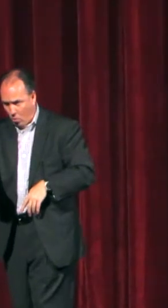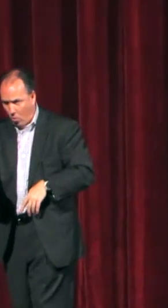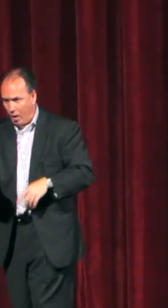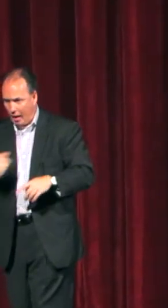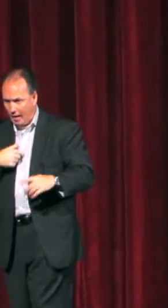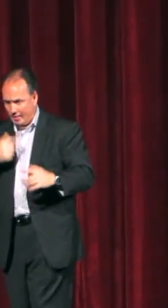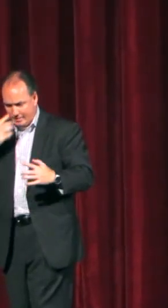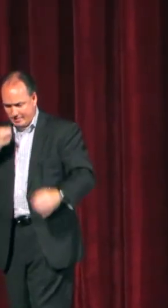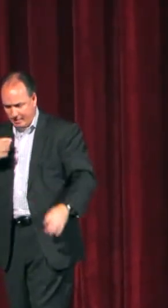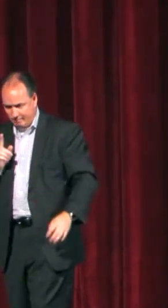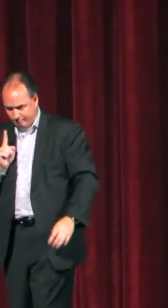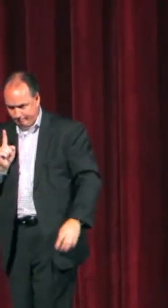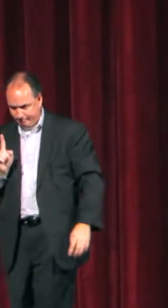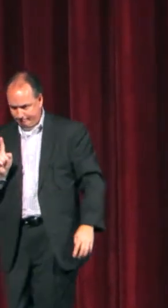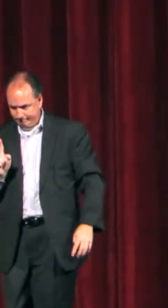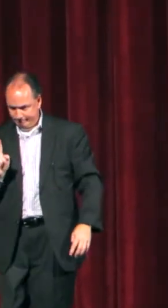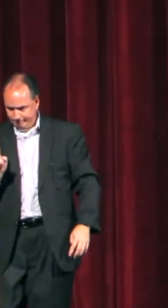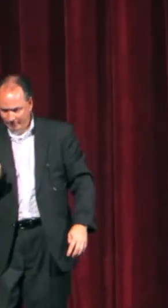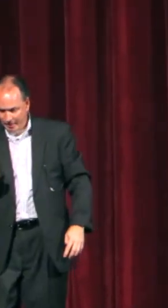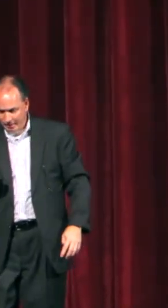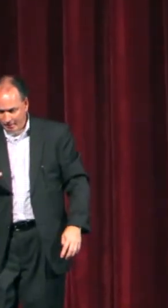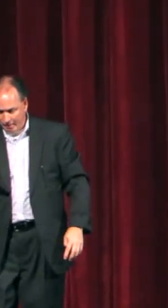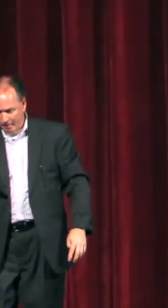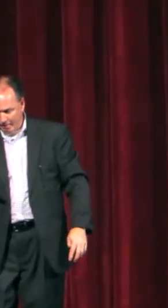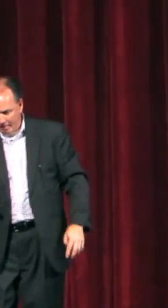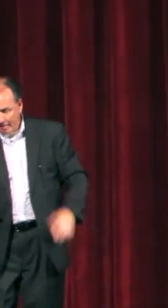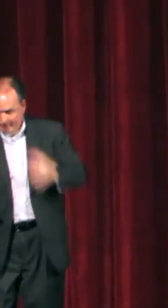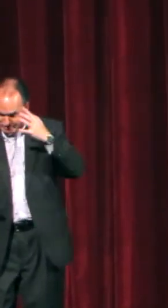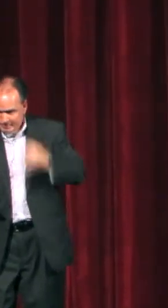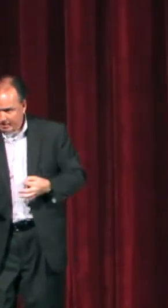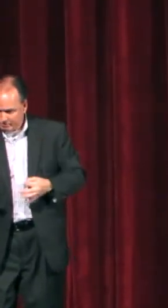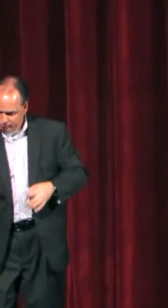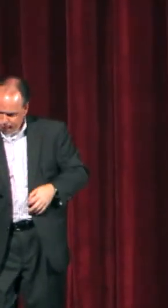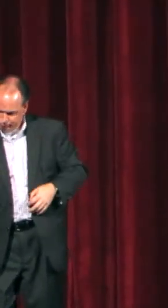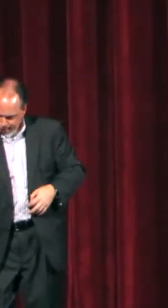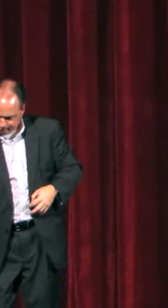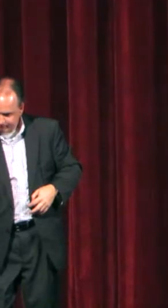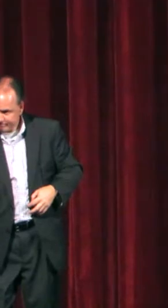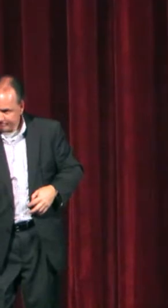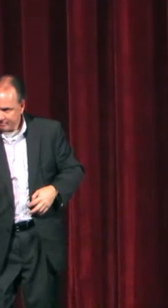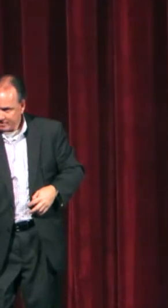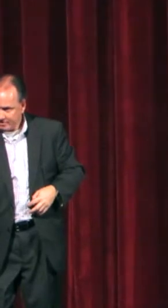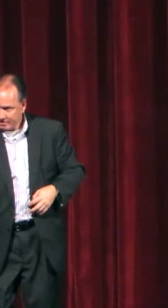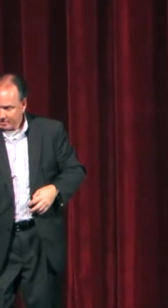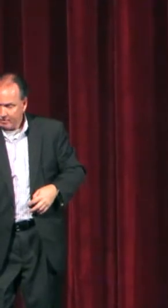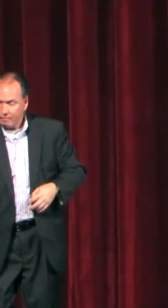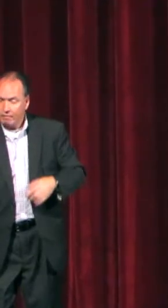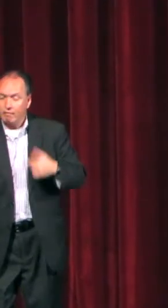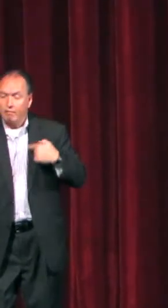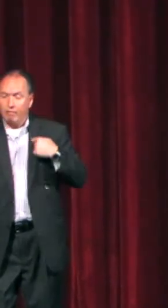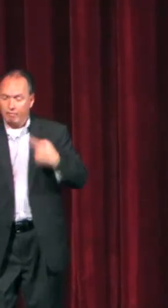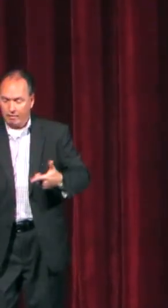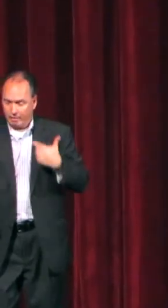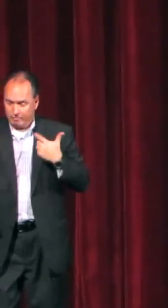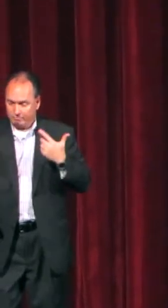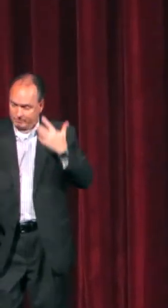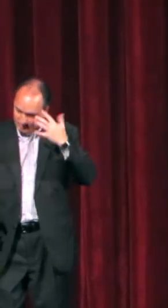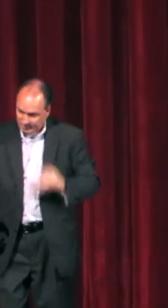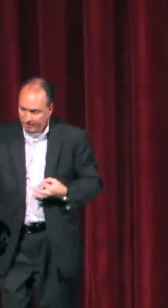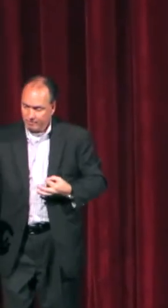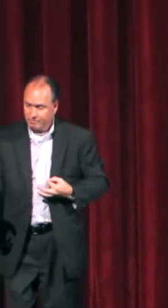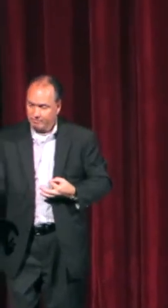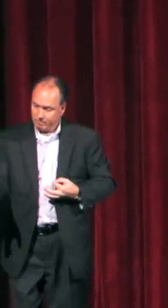orient myself in that direction. I make the conscious decision to grab the doorknob, and I